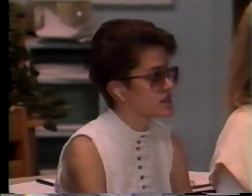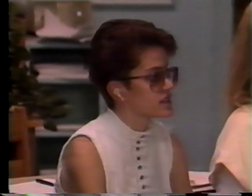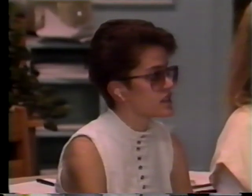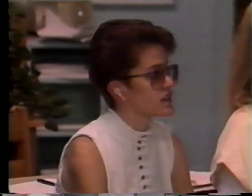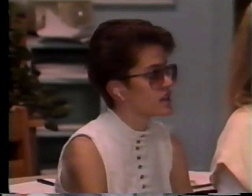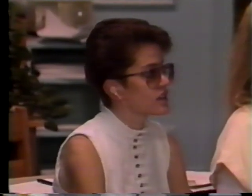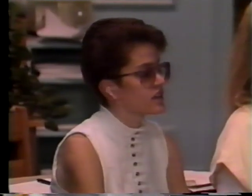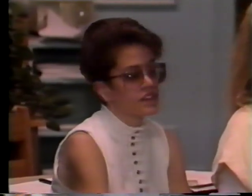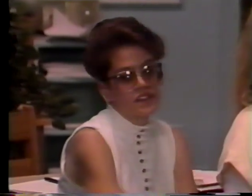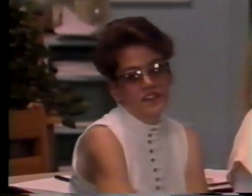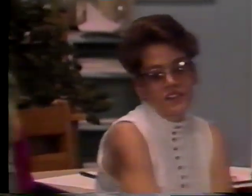Better. Good.